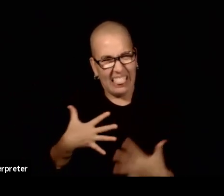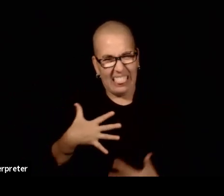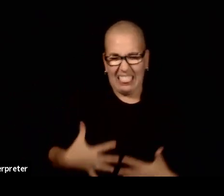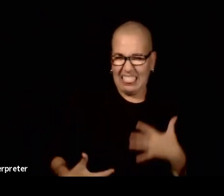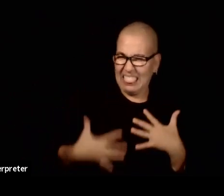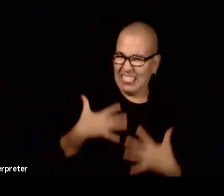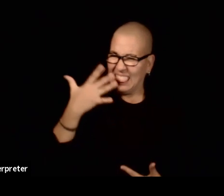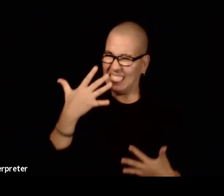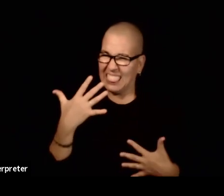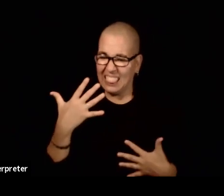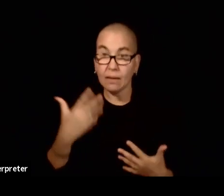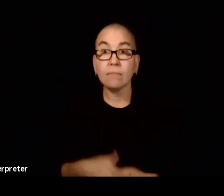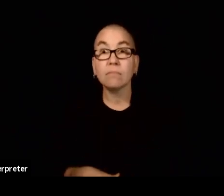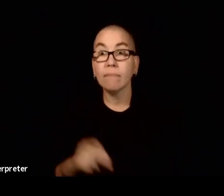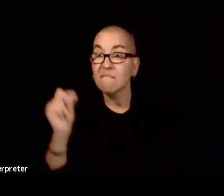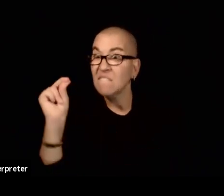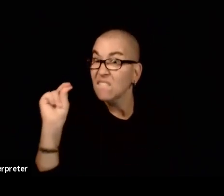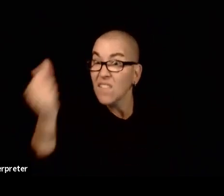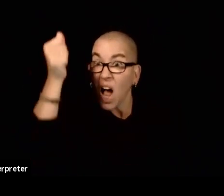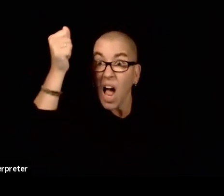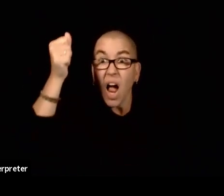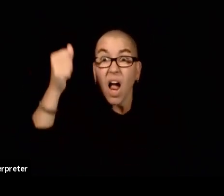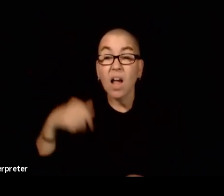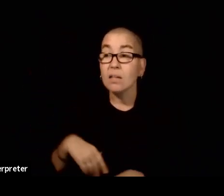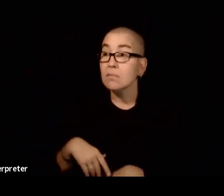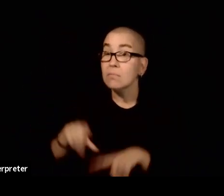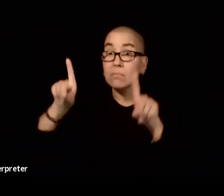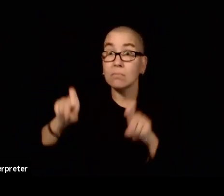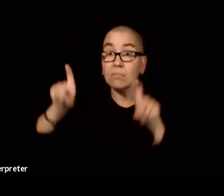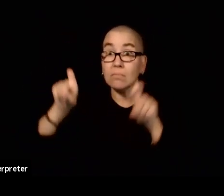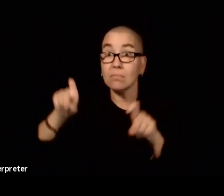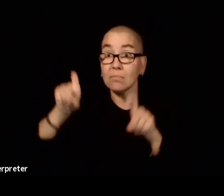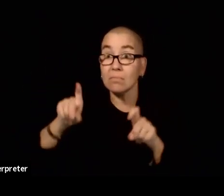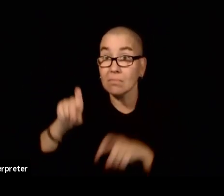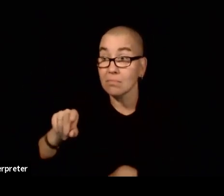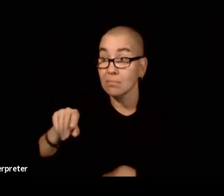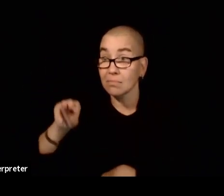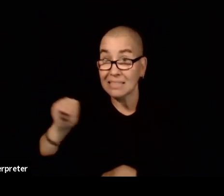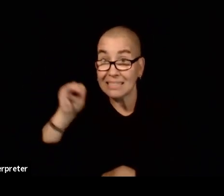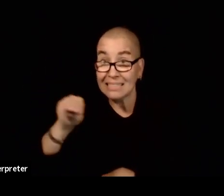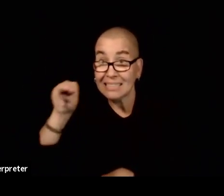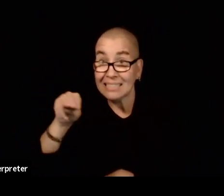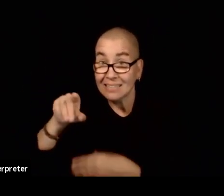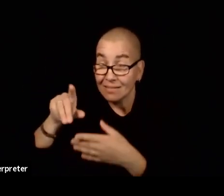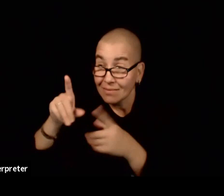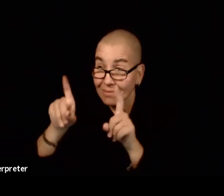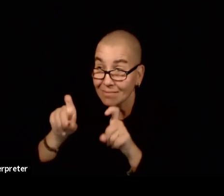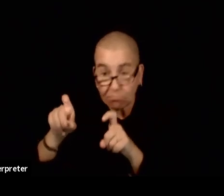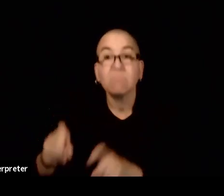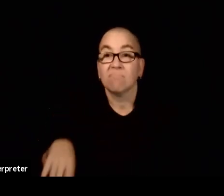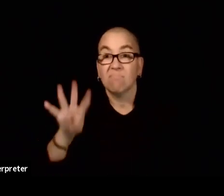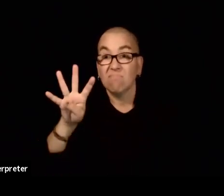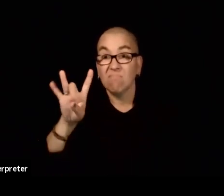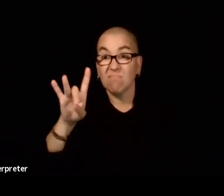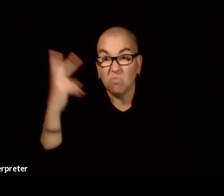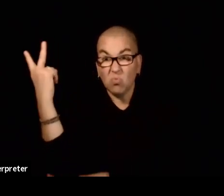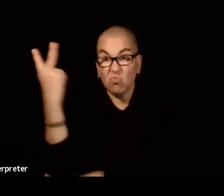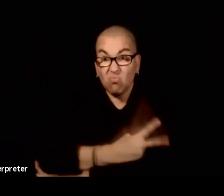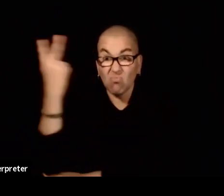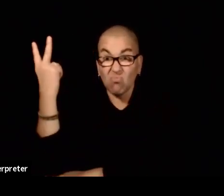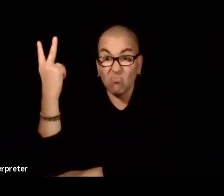heard back within just a little bit over 48 hours, and I got tested negative. I've already made plans to go see her tomorrow.